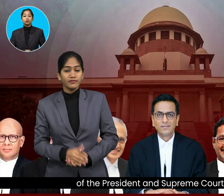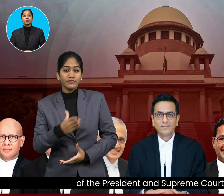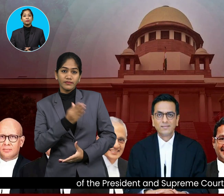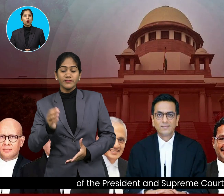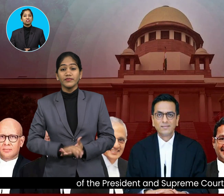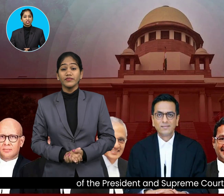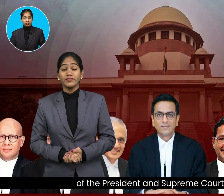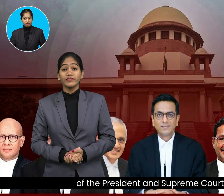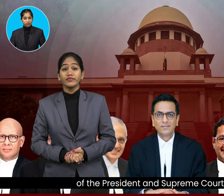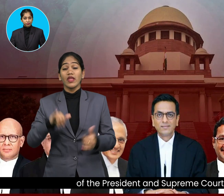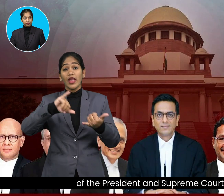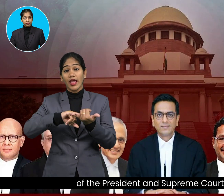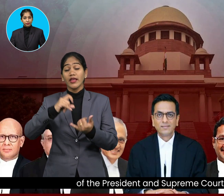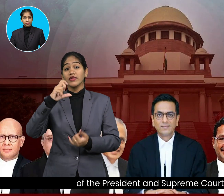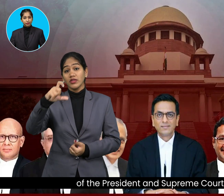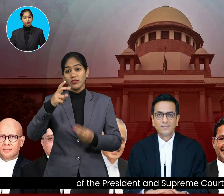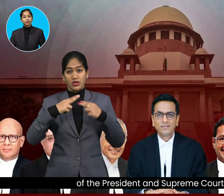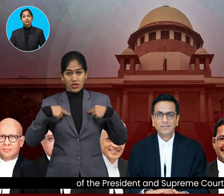and Supreme Court judges